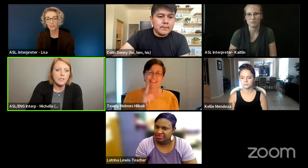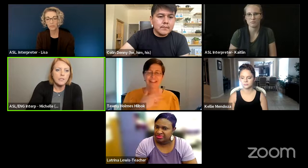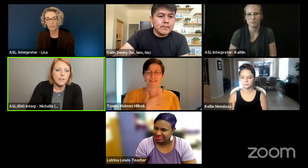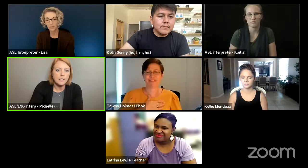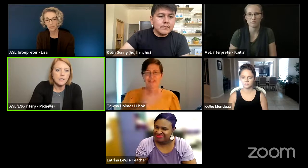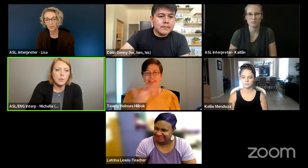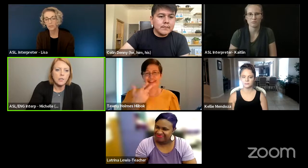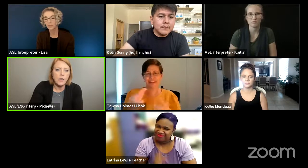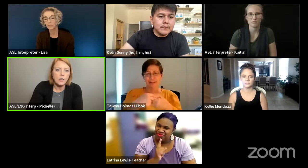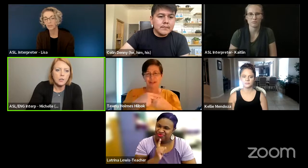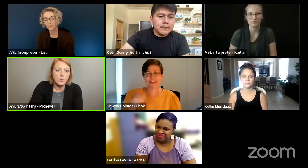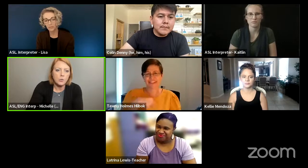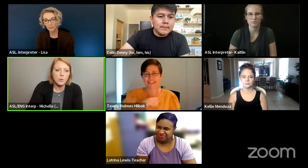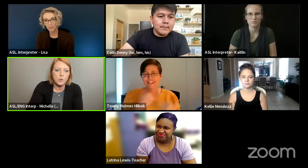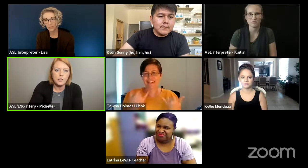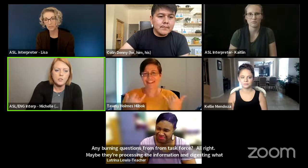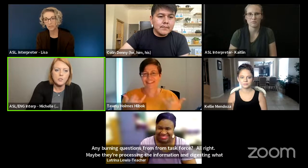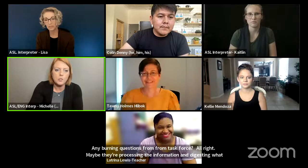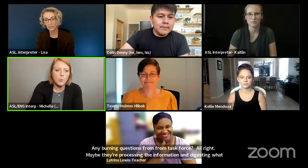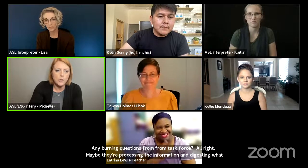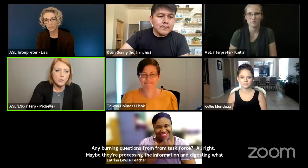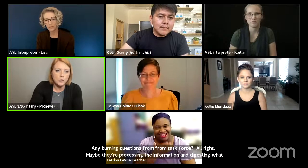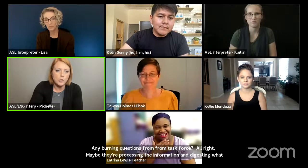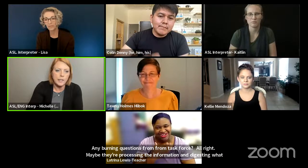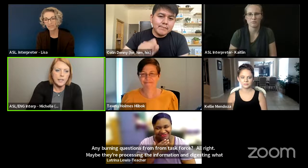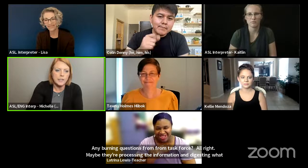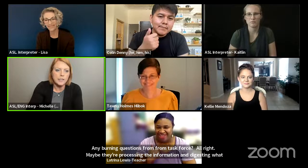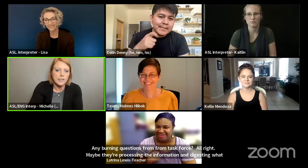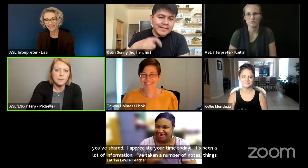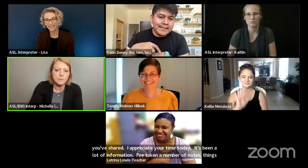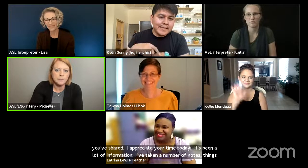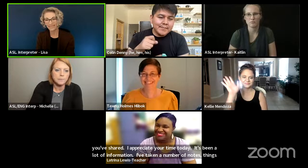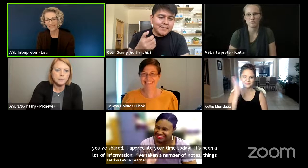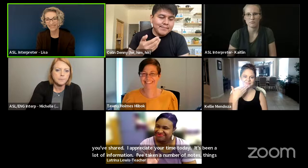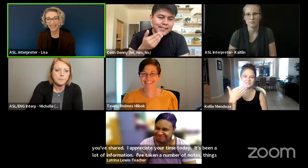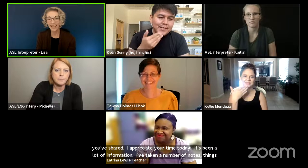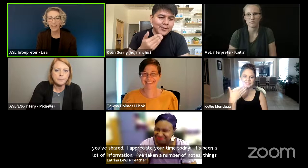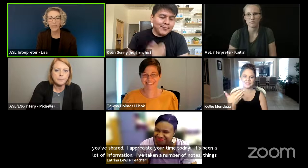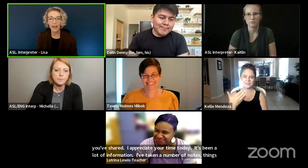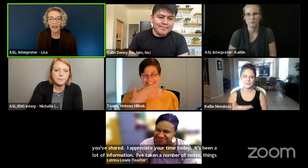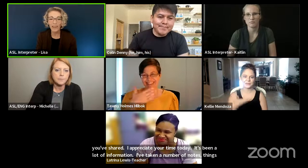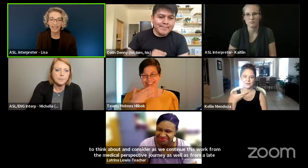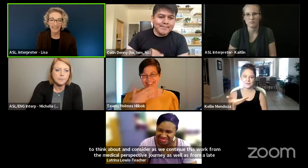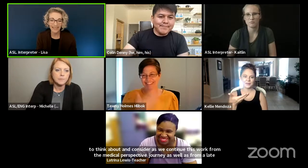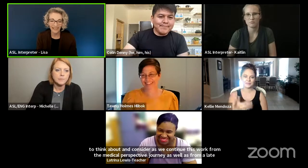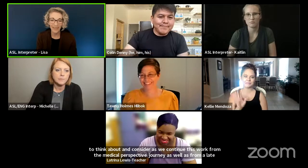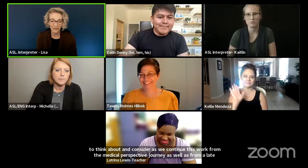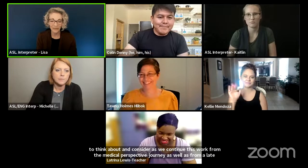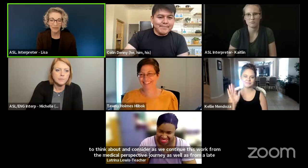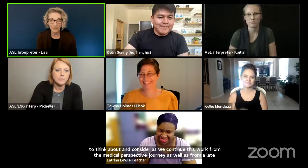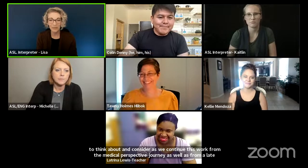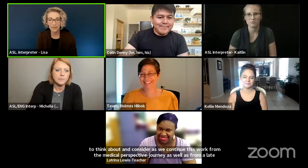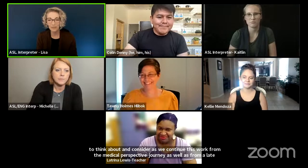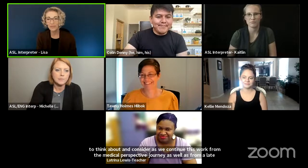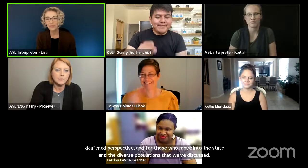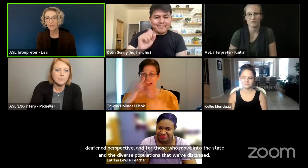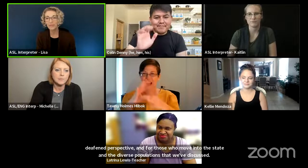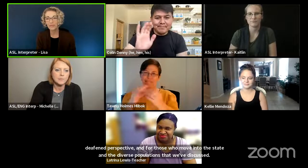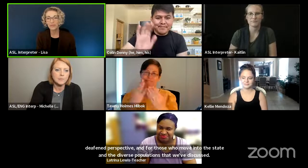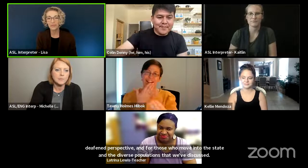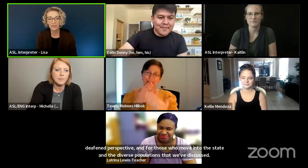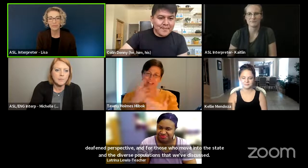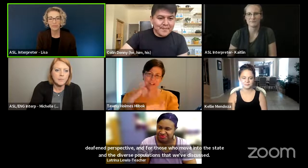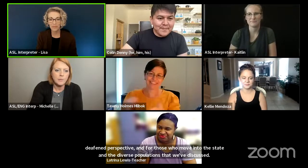populations that we've discussed. So thank you three so much for joining us today. Thank you for having us. Thank you.